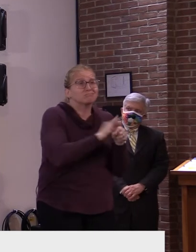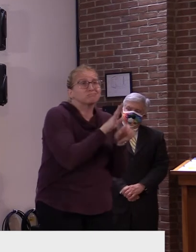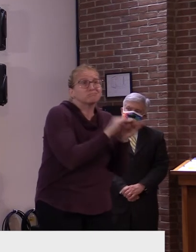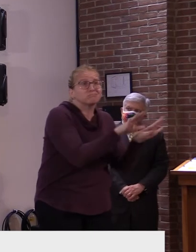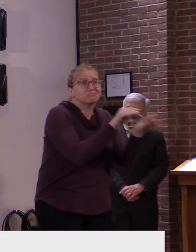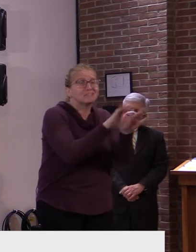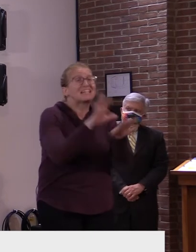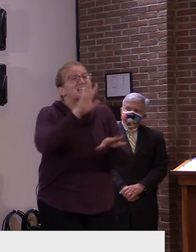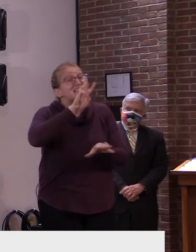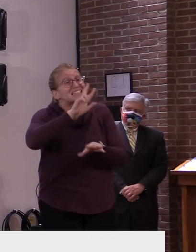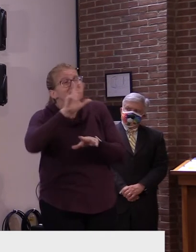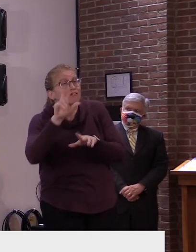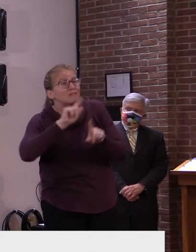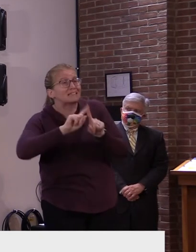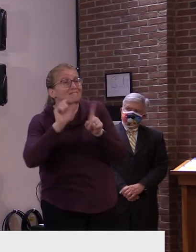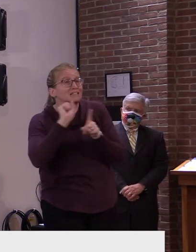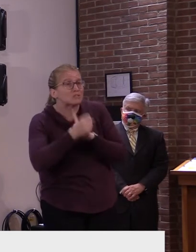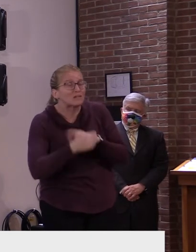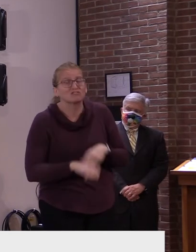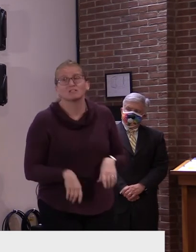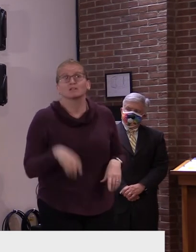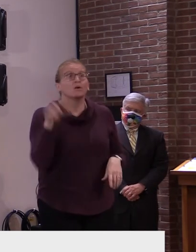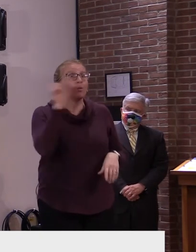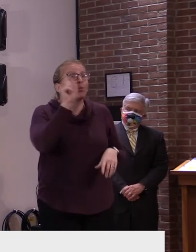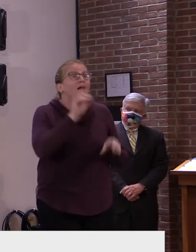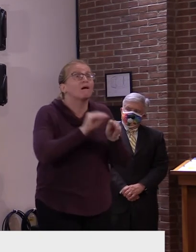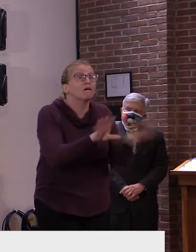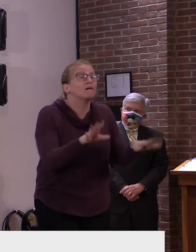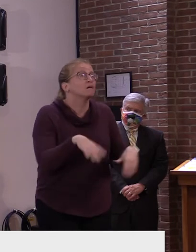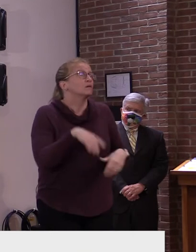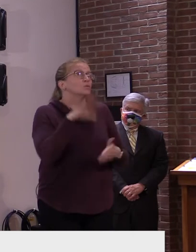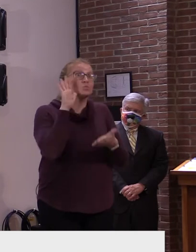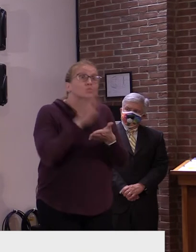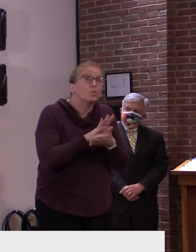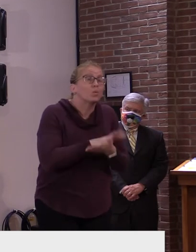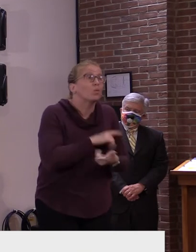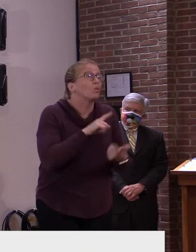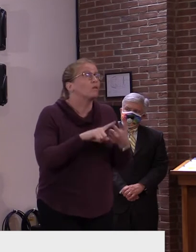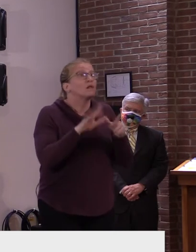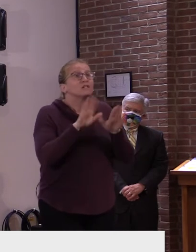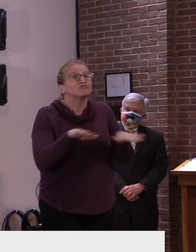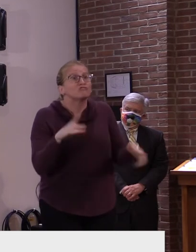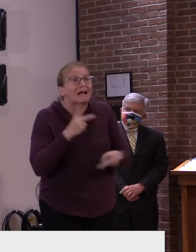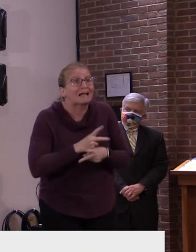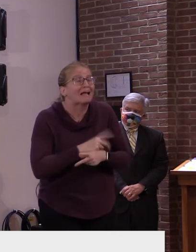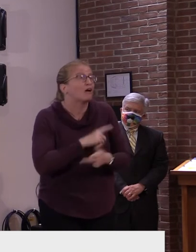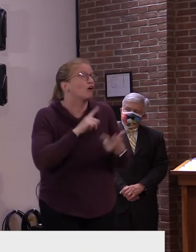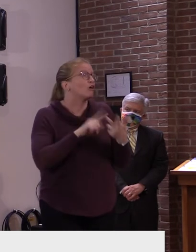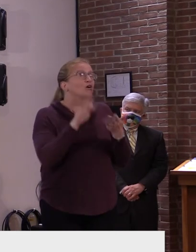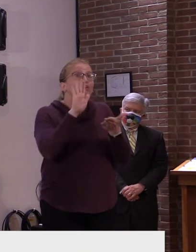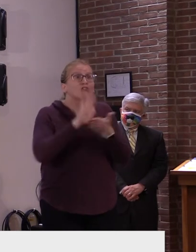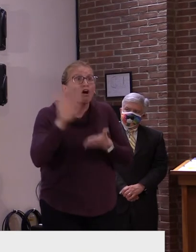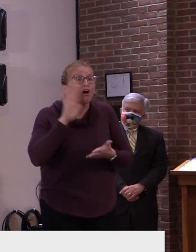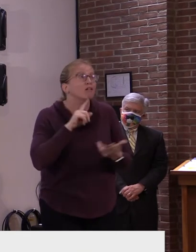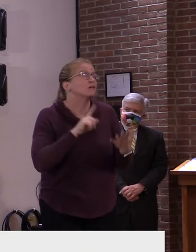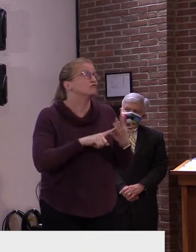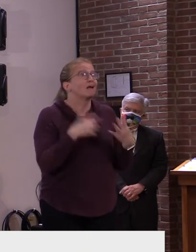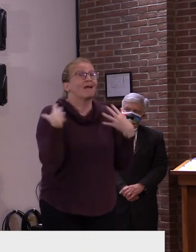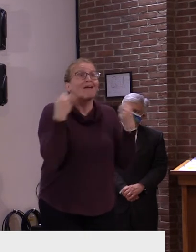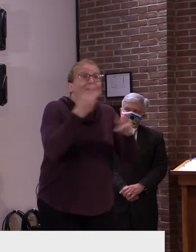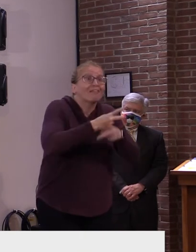including in schools child care programs colleges health care facilities work